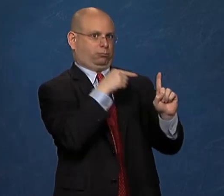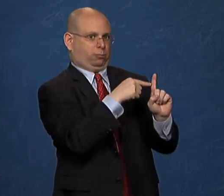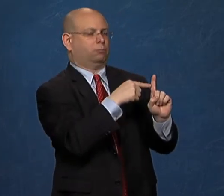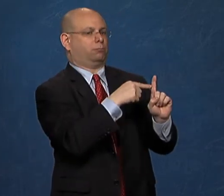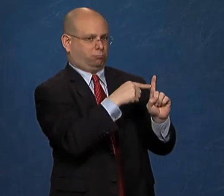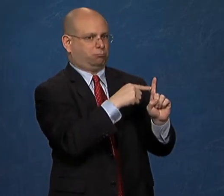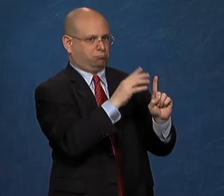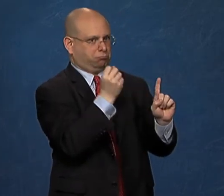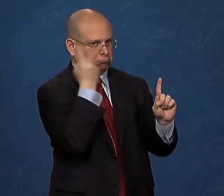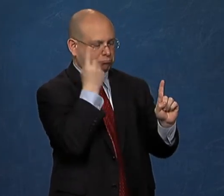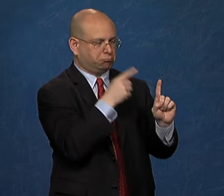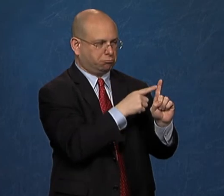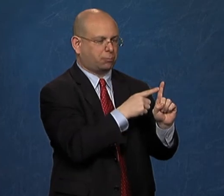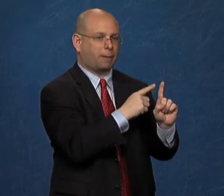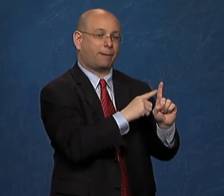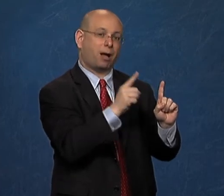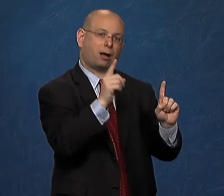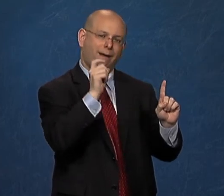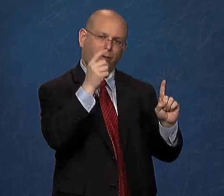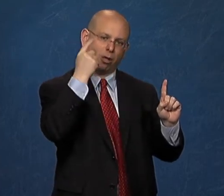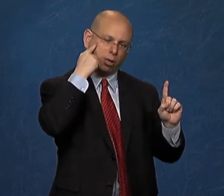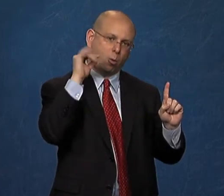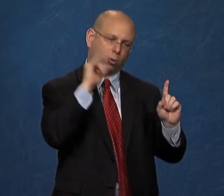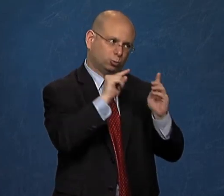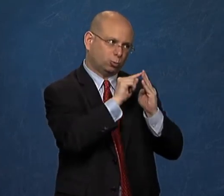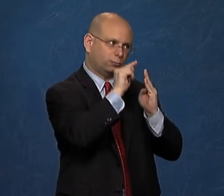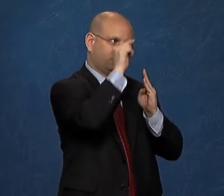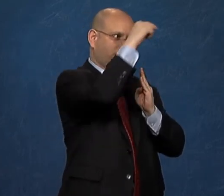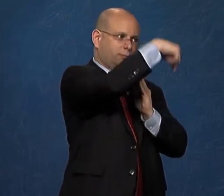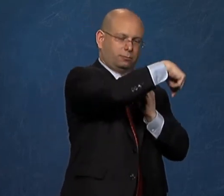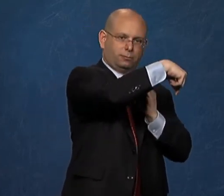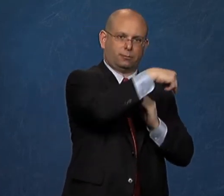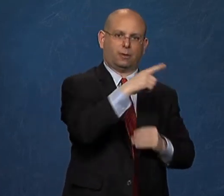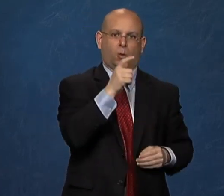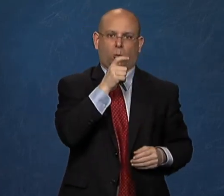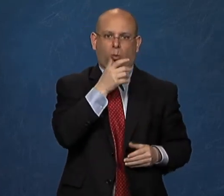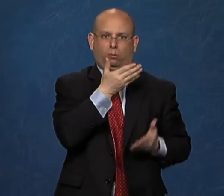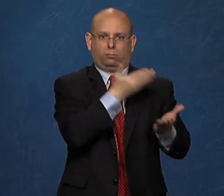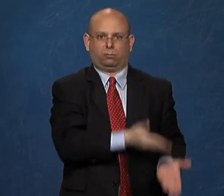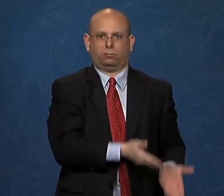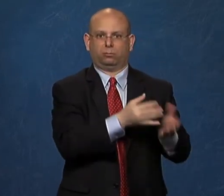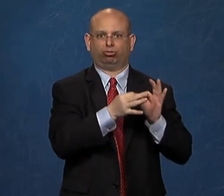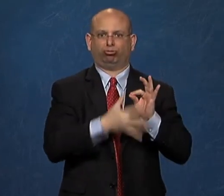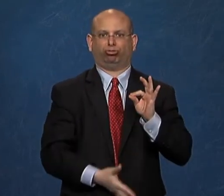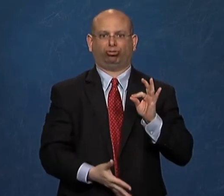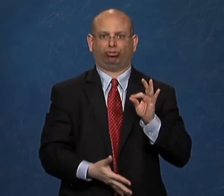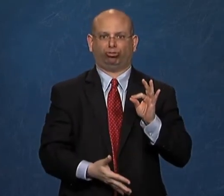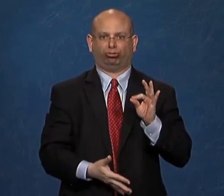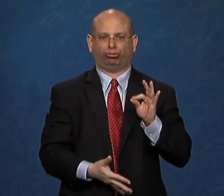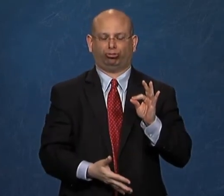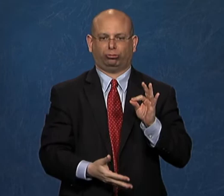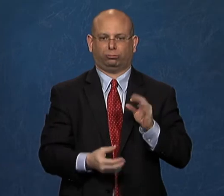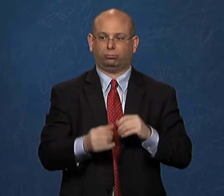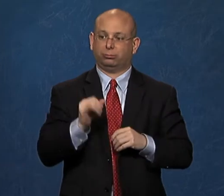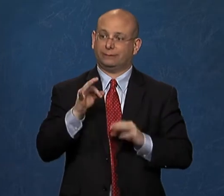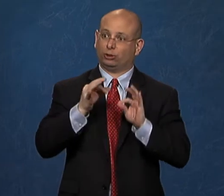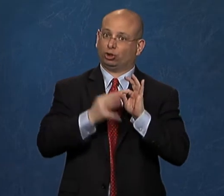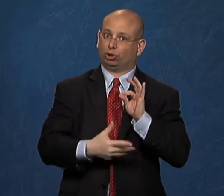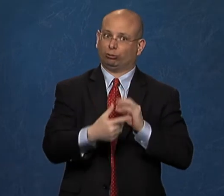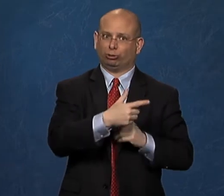what's necessary to make VRI effective in terms of the technical ends of things is one piece of the pie, but the